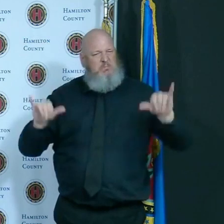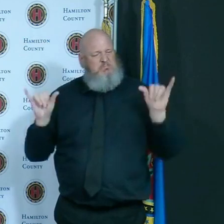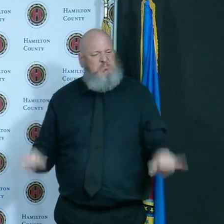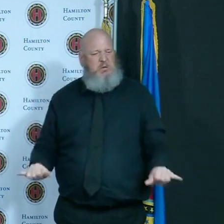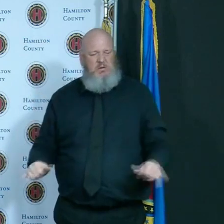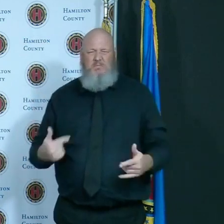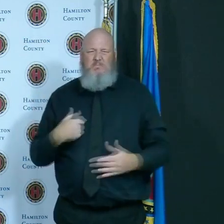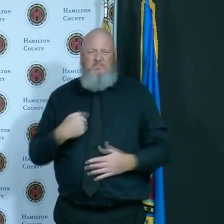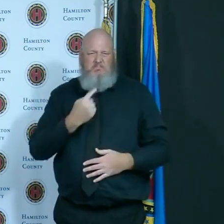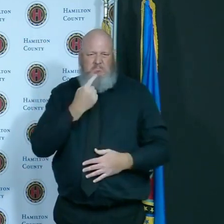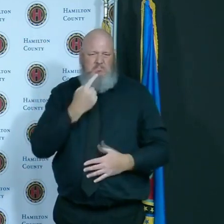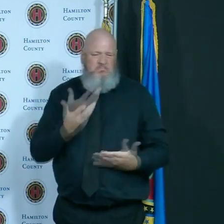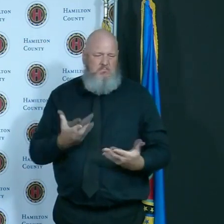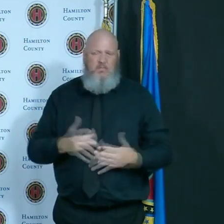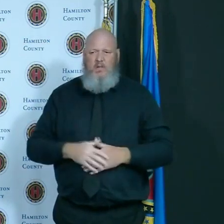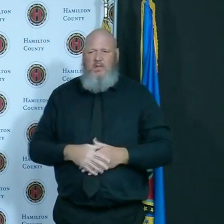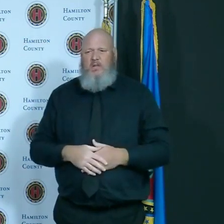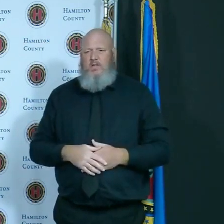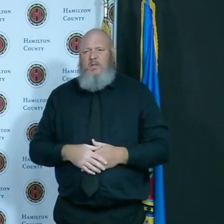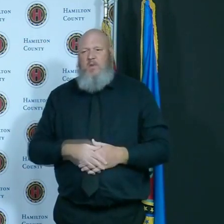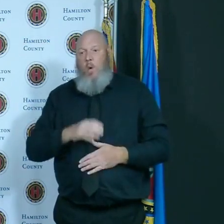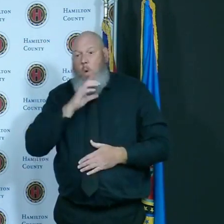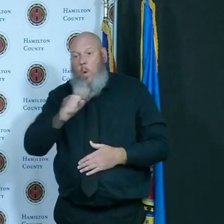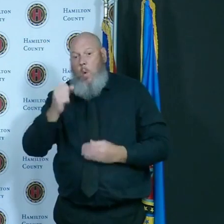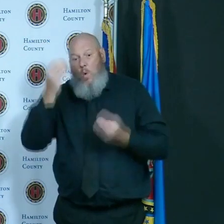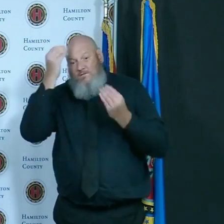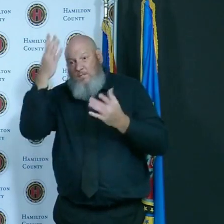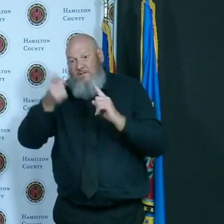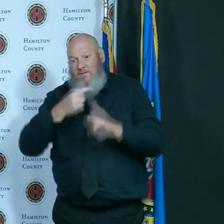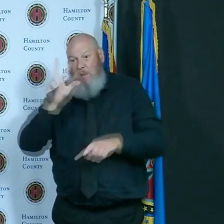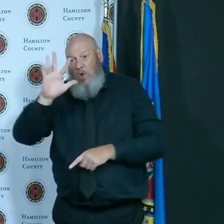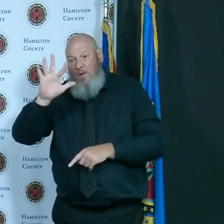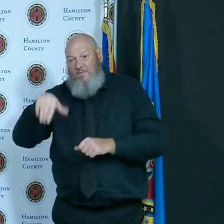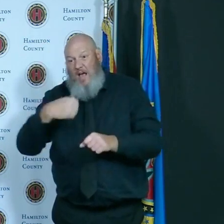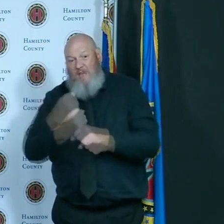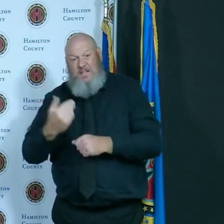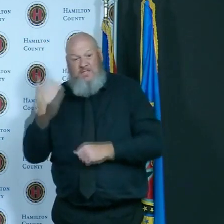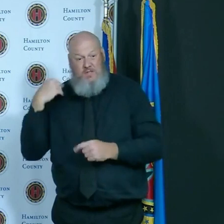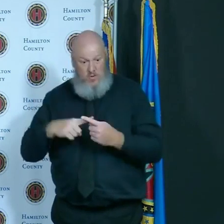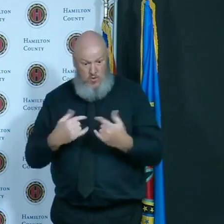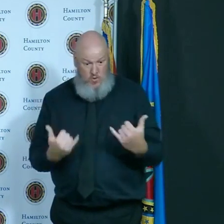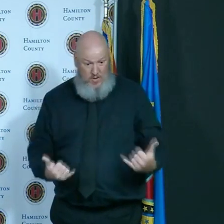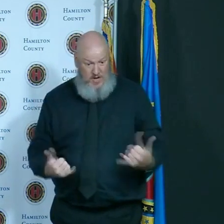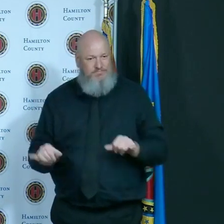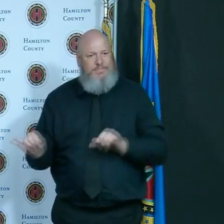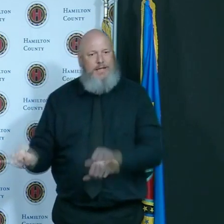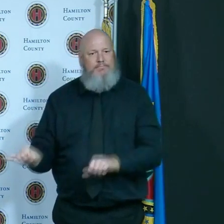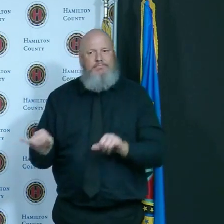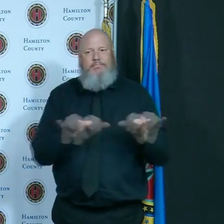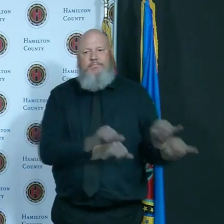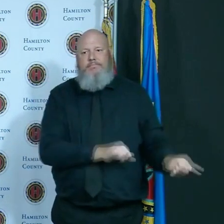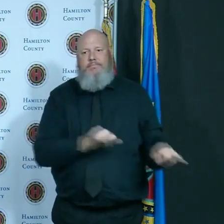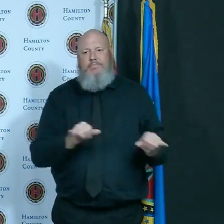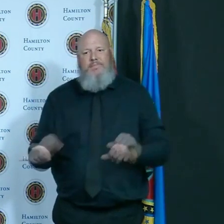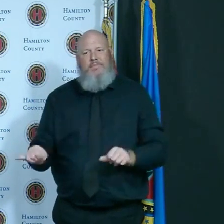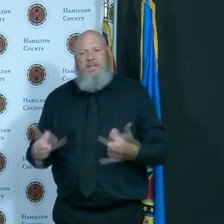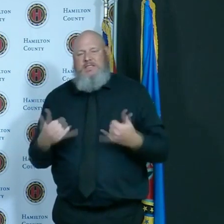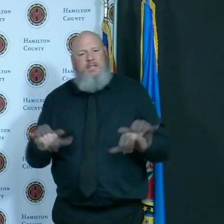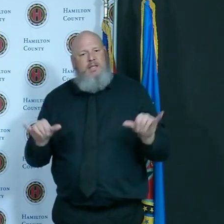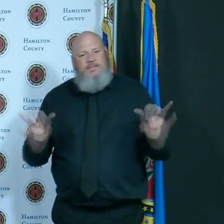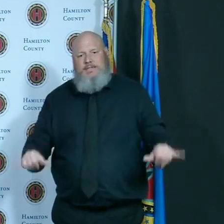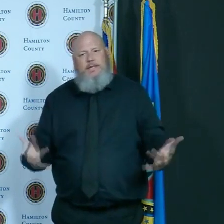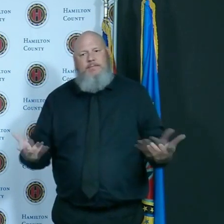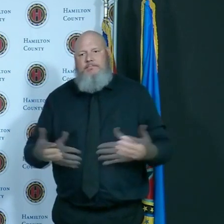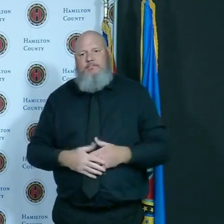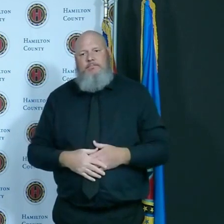from 35 years ago and the status of where we are in not moving the needle in health disparities is why. Dr. Fauci even